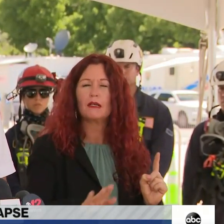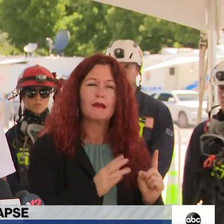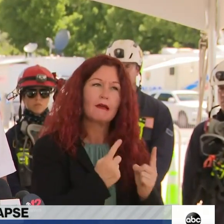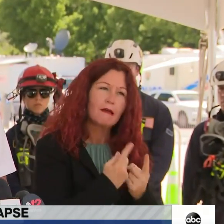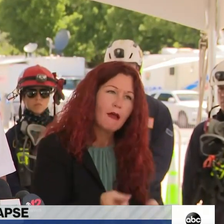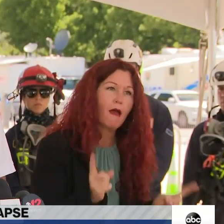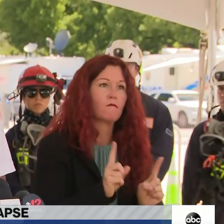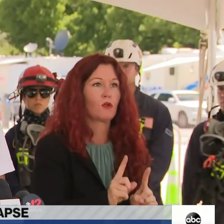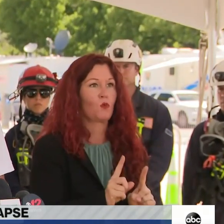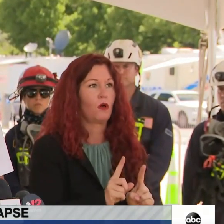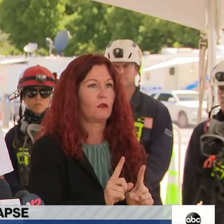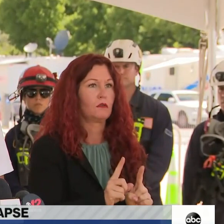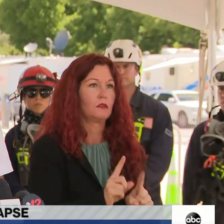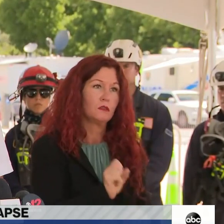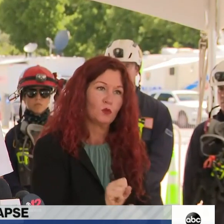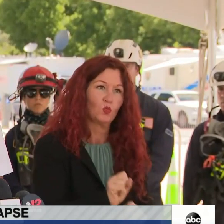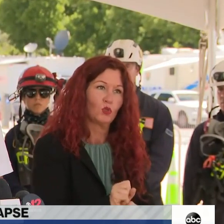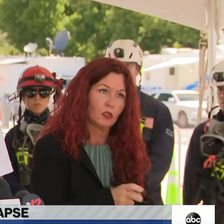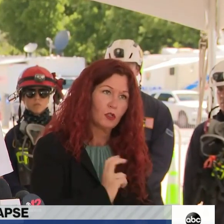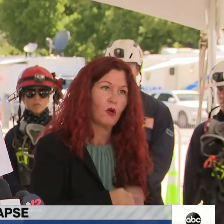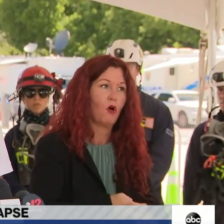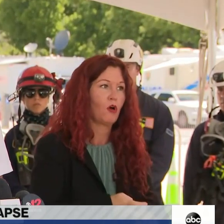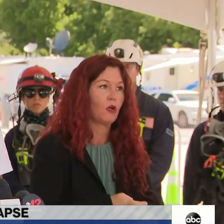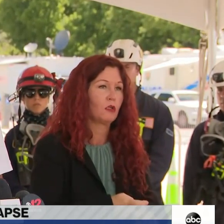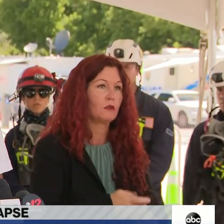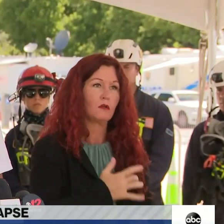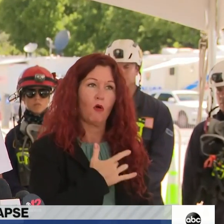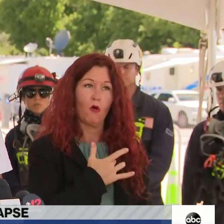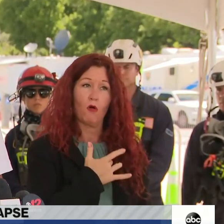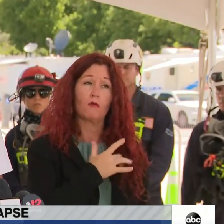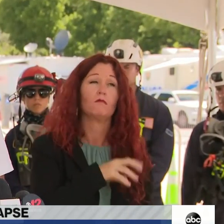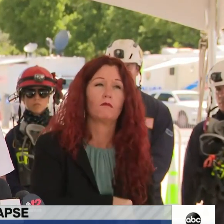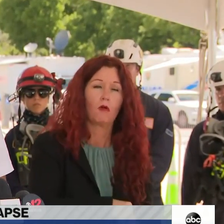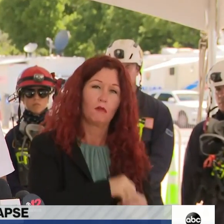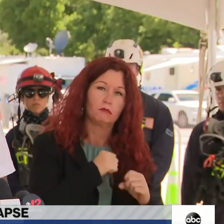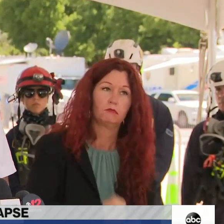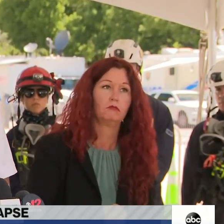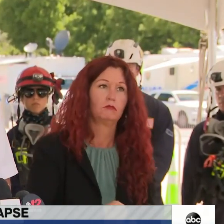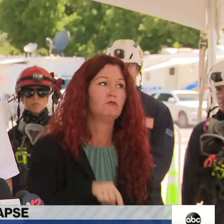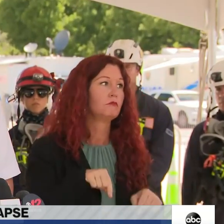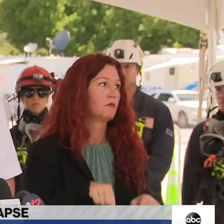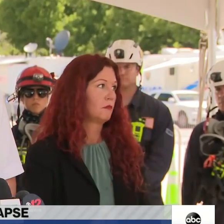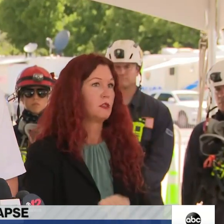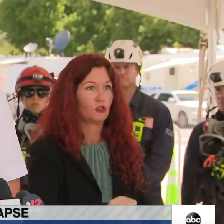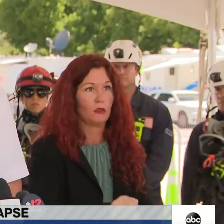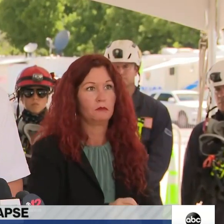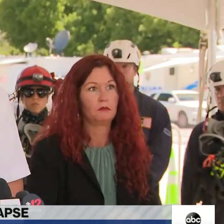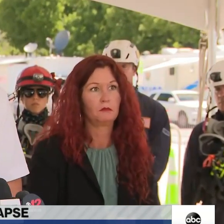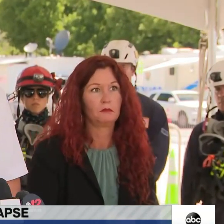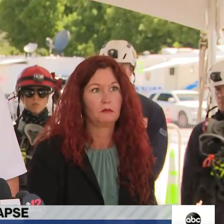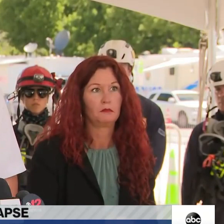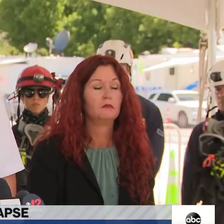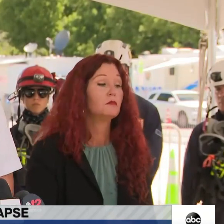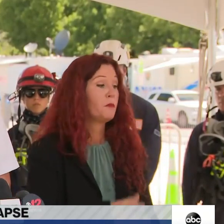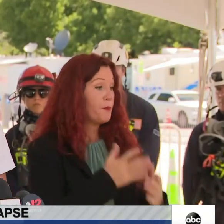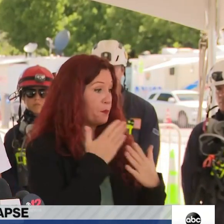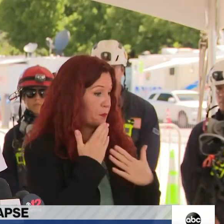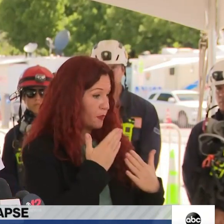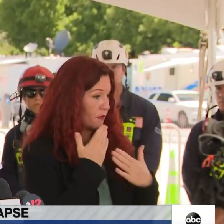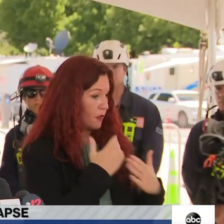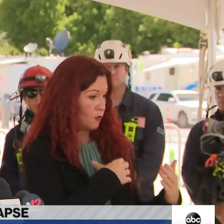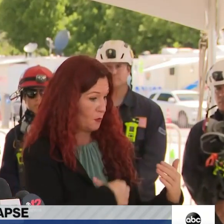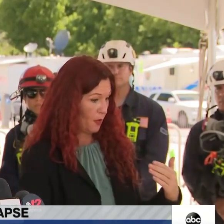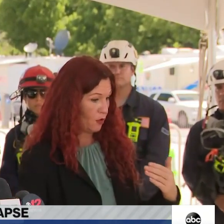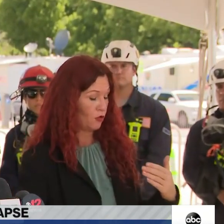is pulling and pulling hard and passionately. I want to thank the mayor, the Dade County Mayor Cava, for addressing